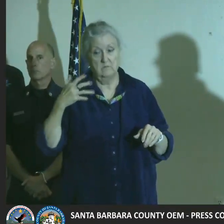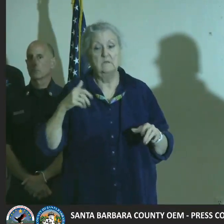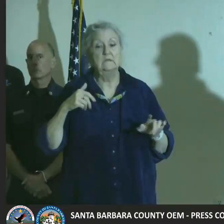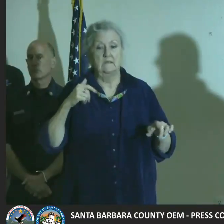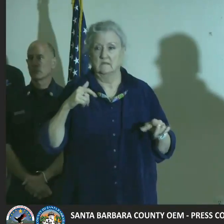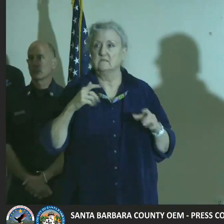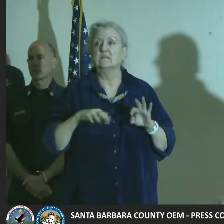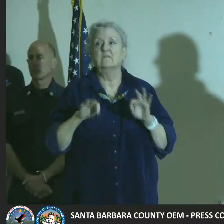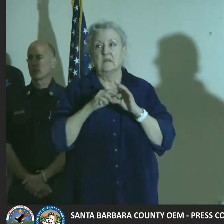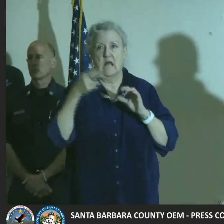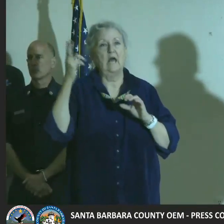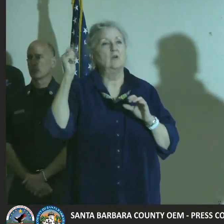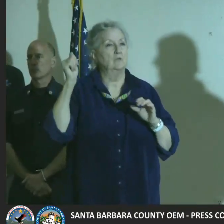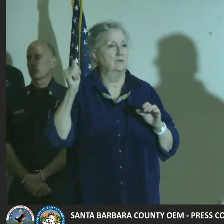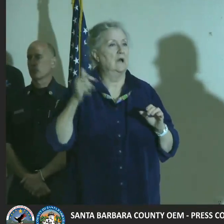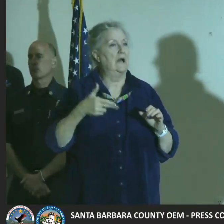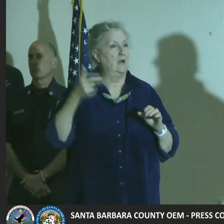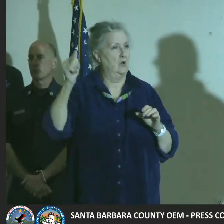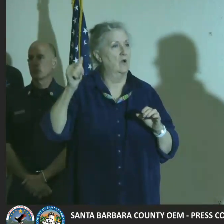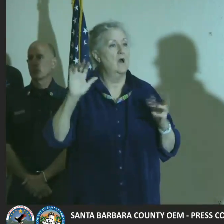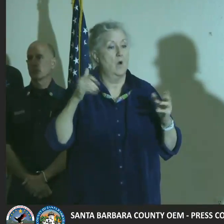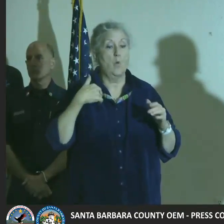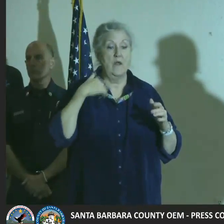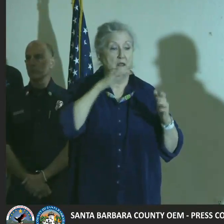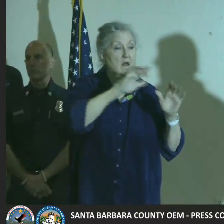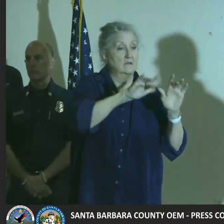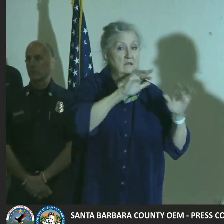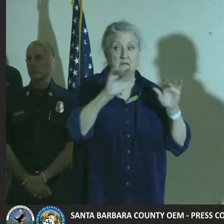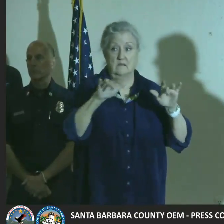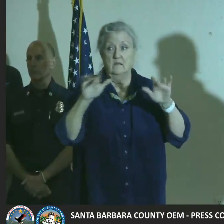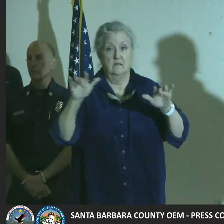was significantly higher. We contacted